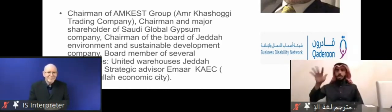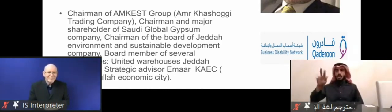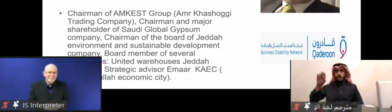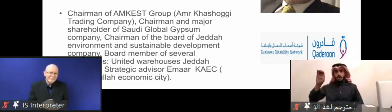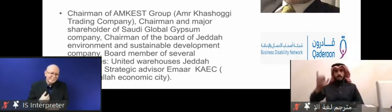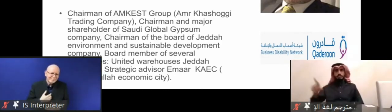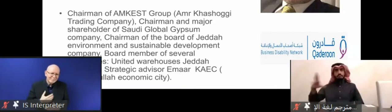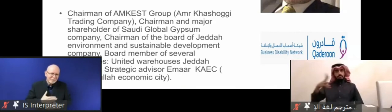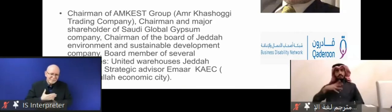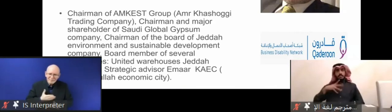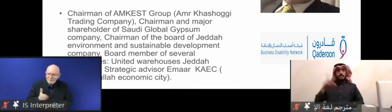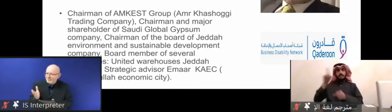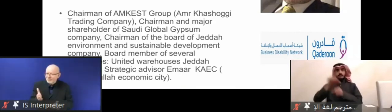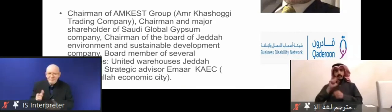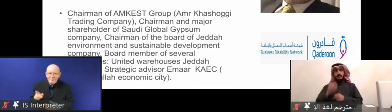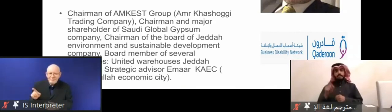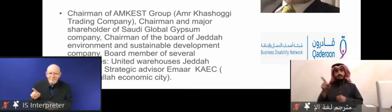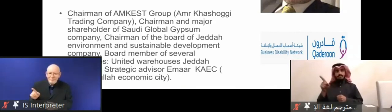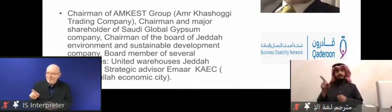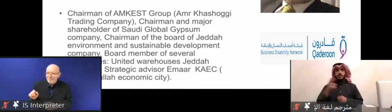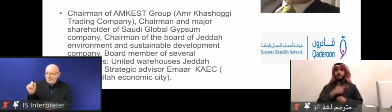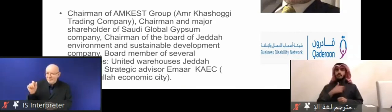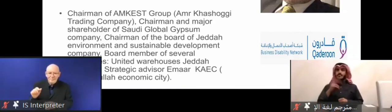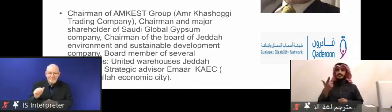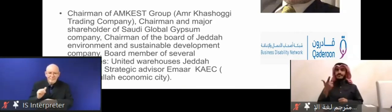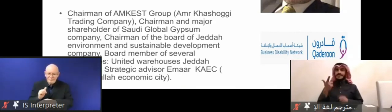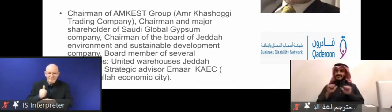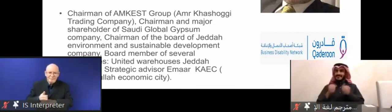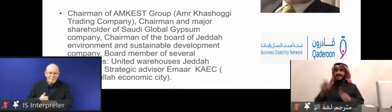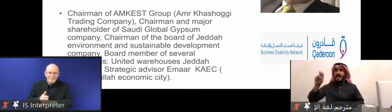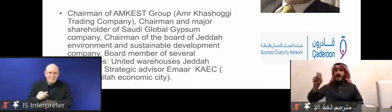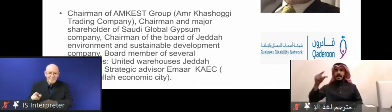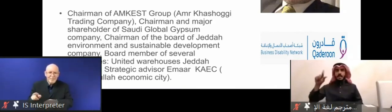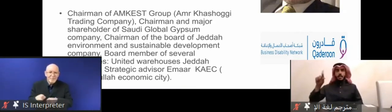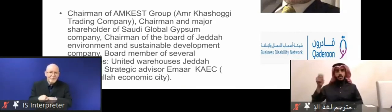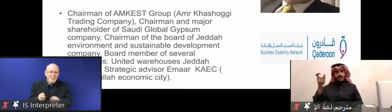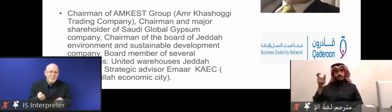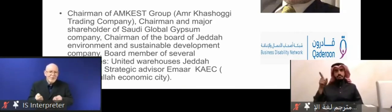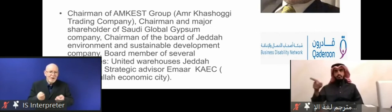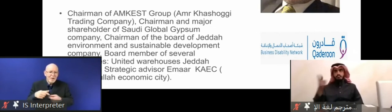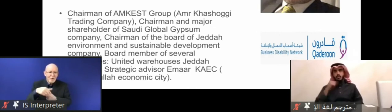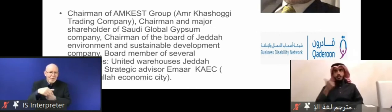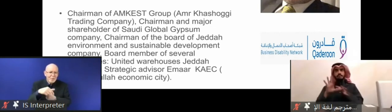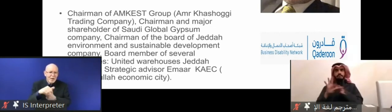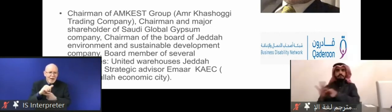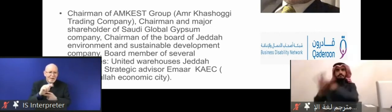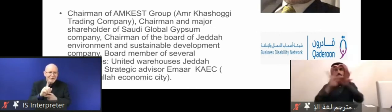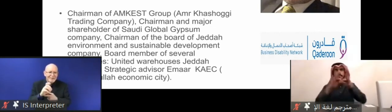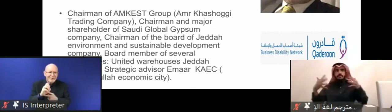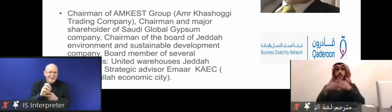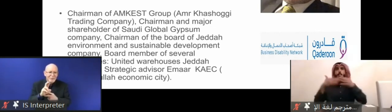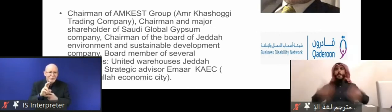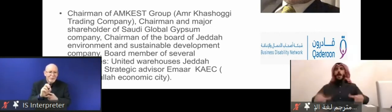Qaderoon, which is Business Disability Network. It's one of its kind in the kingdom. Mr. Amr is the chairman